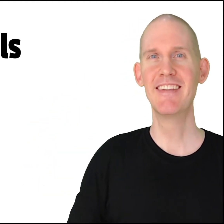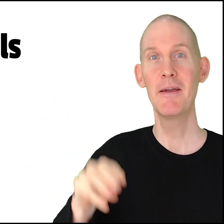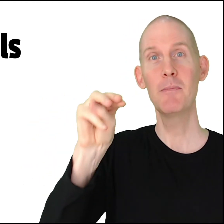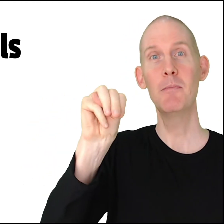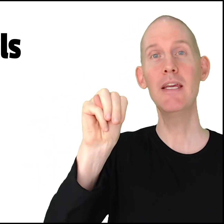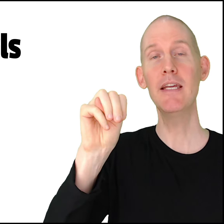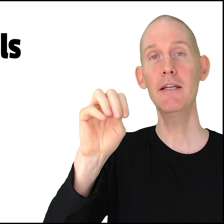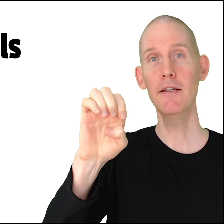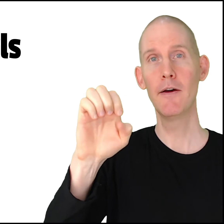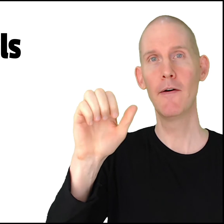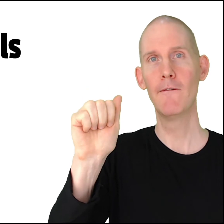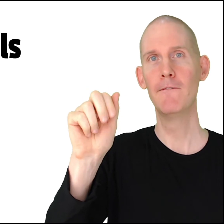Mean